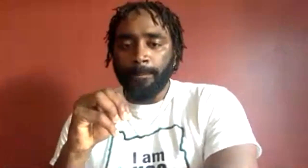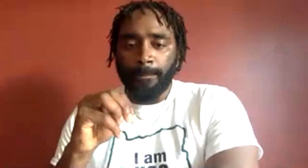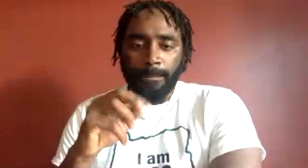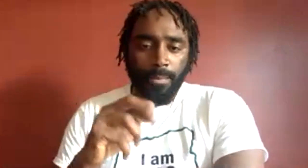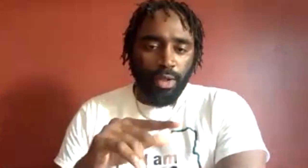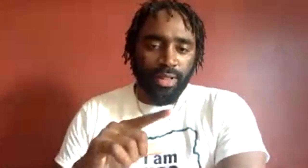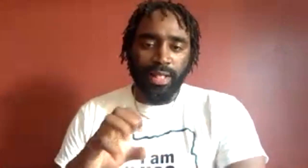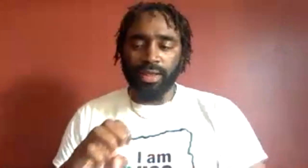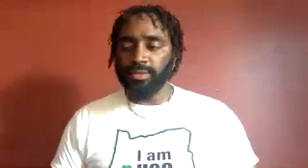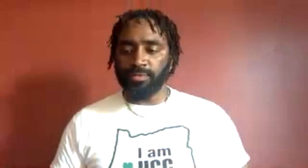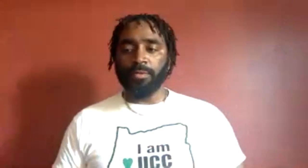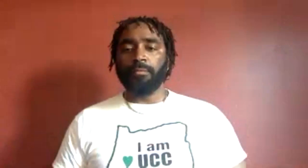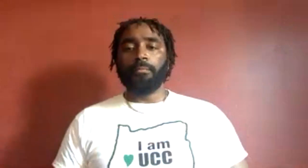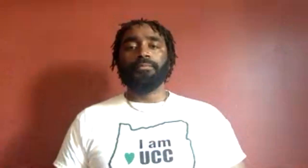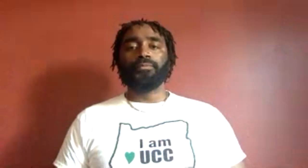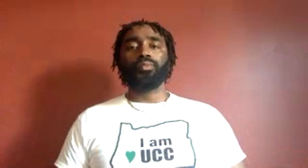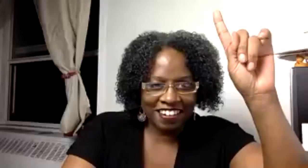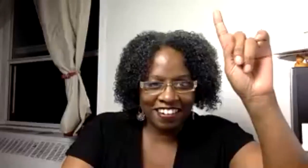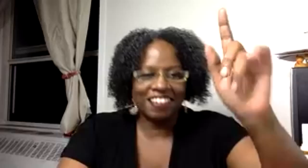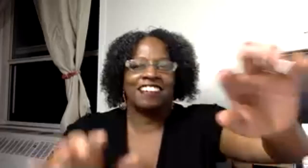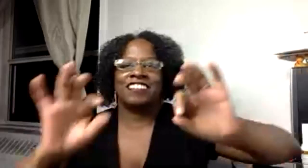Spotlight back to Marcelette.